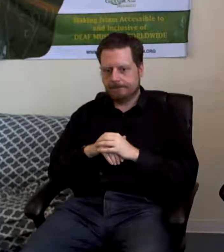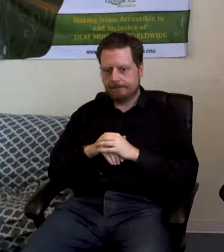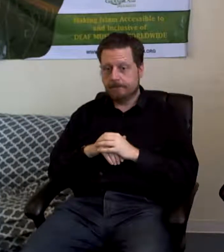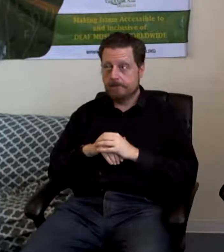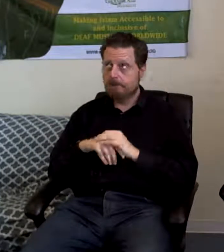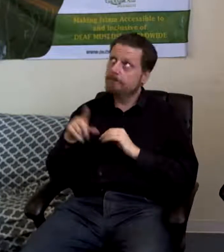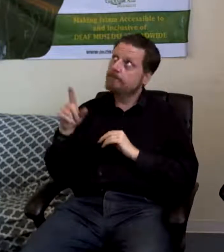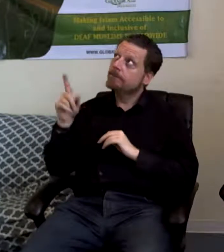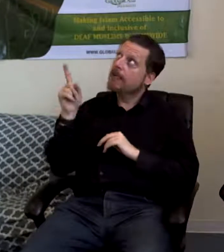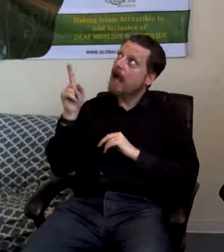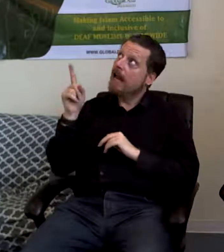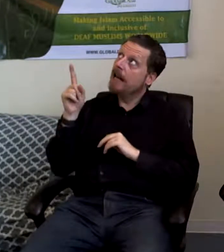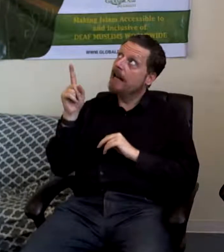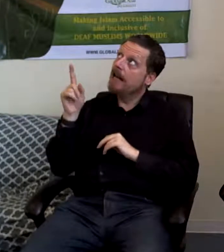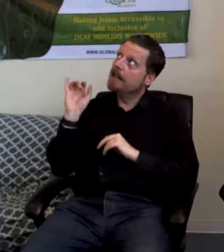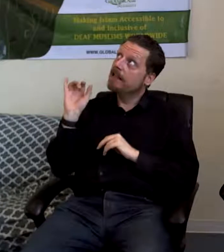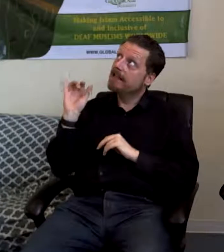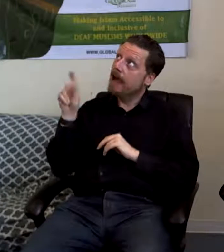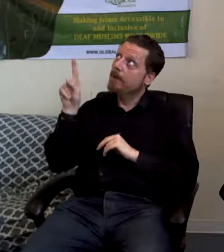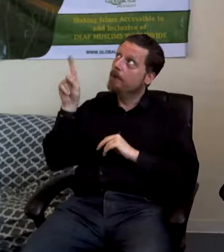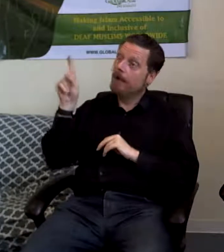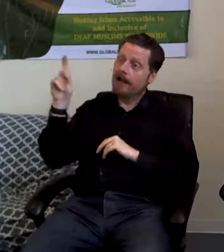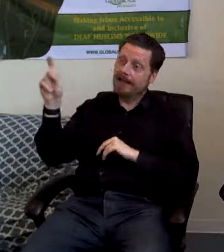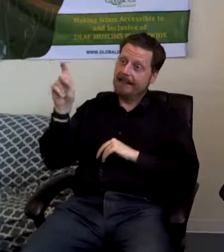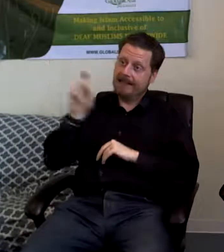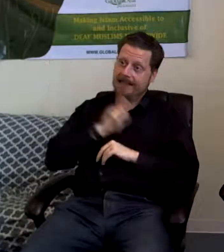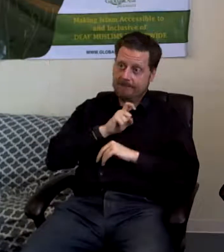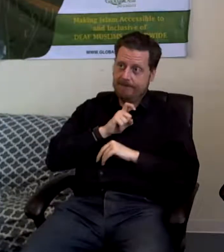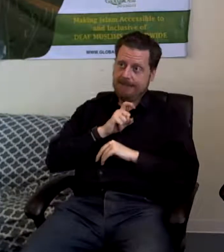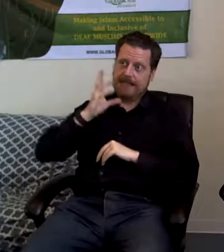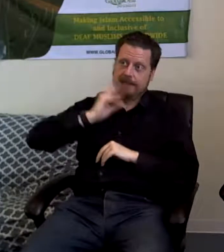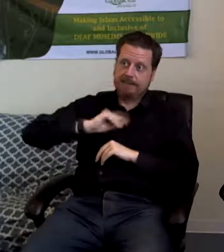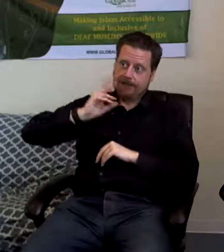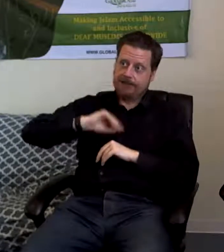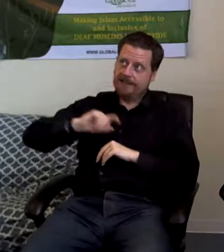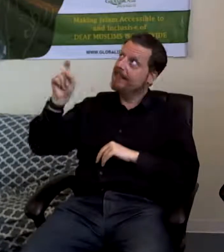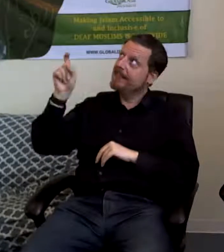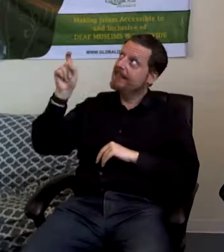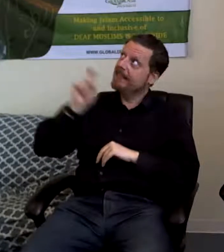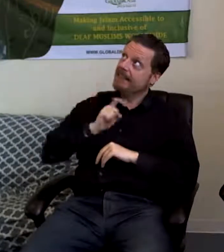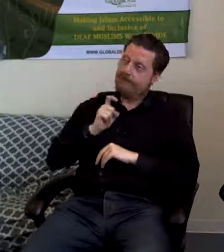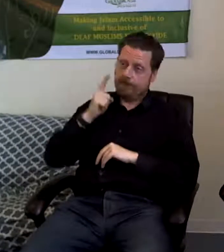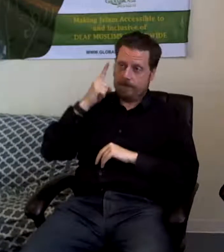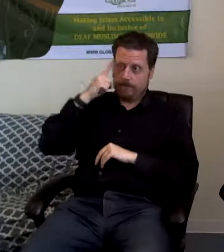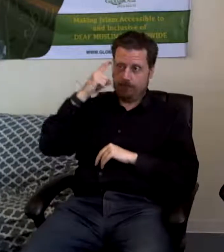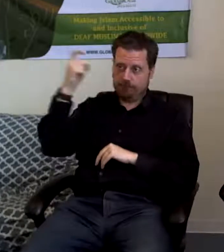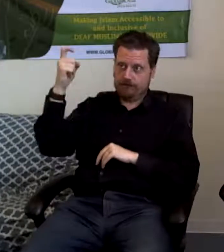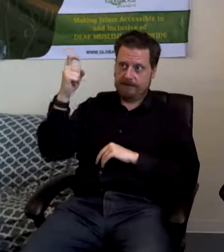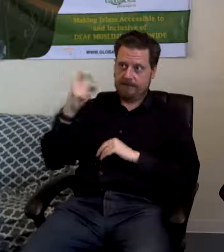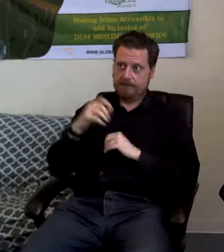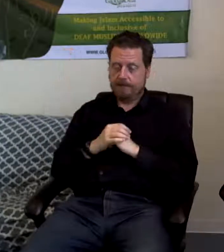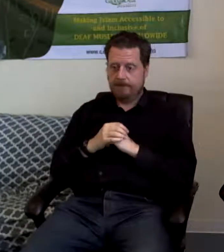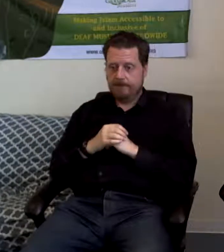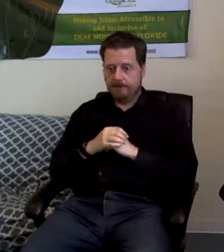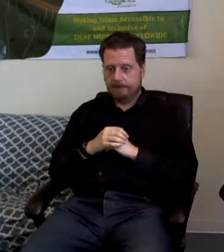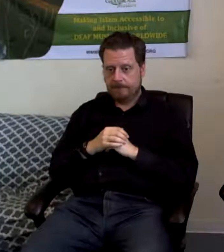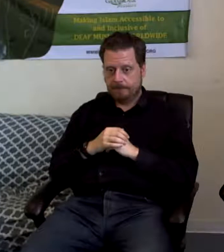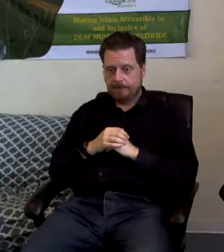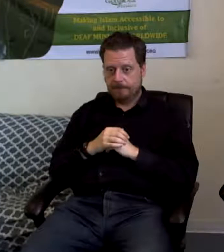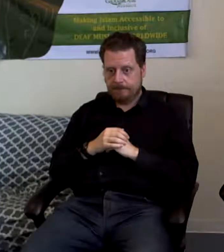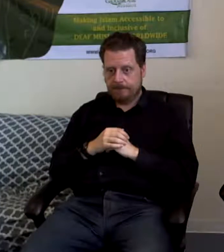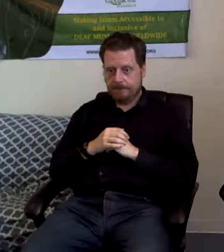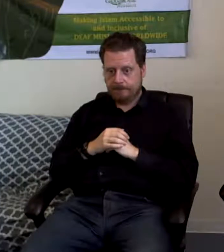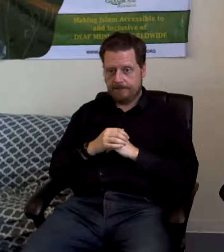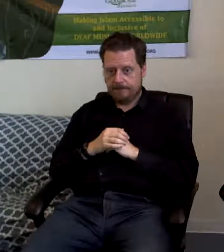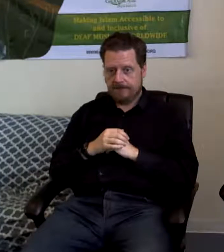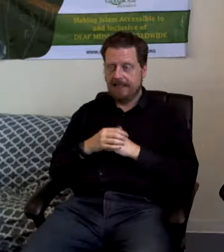So Allah is the one who gives us those experiences. Allah is the one who gives us